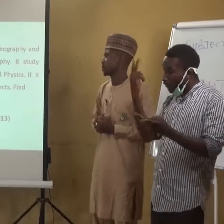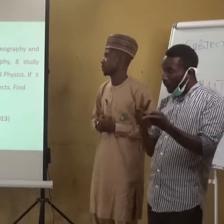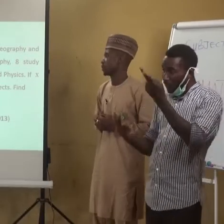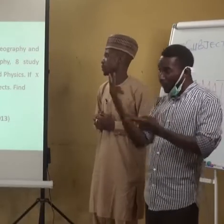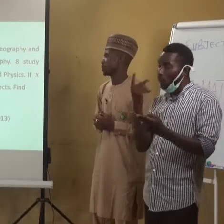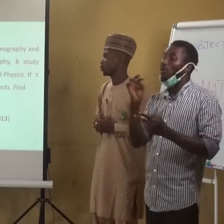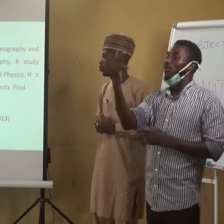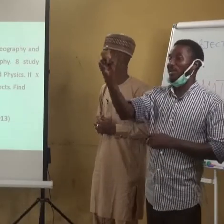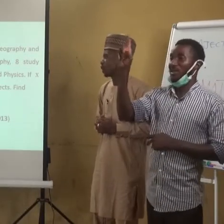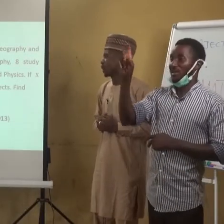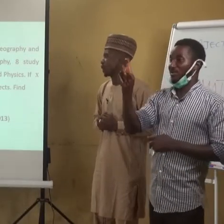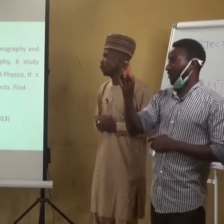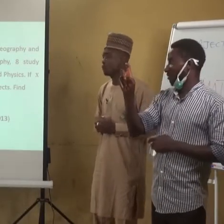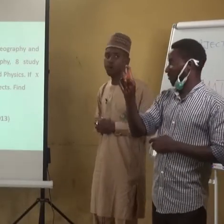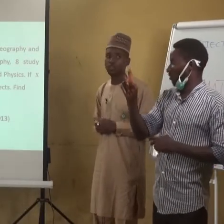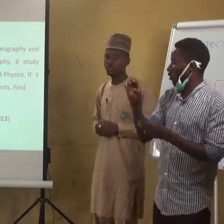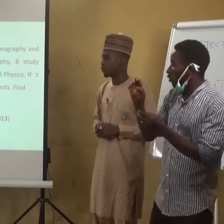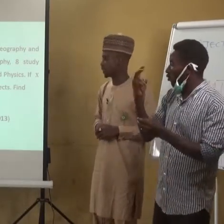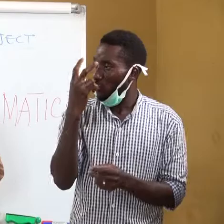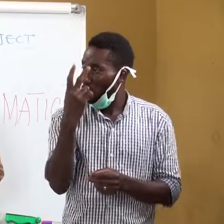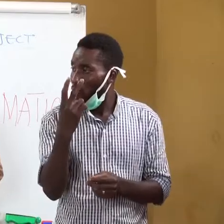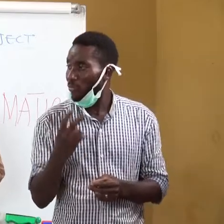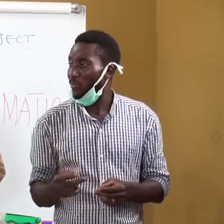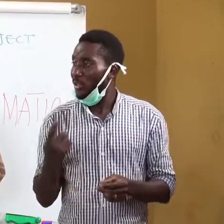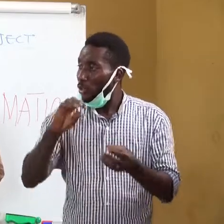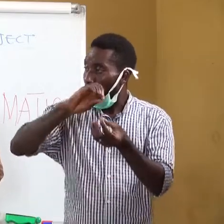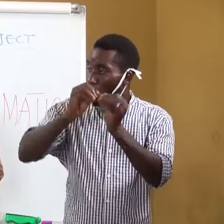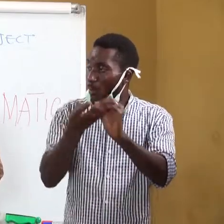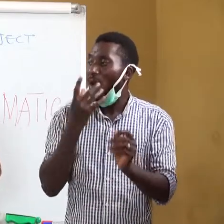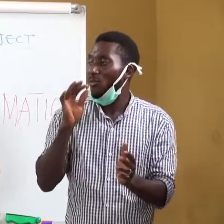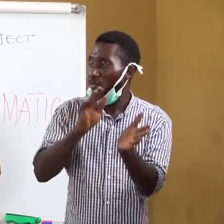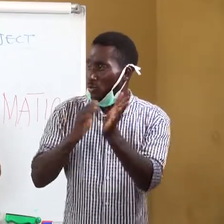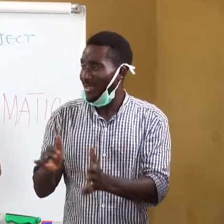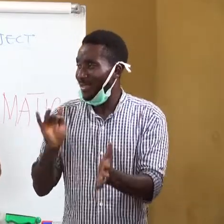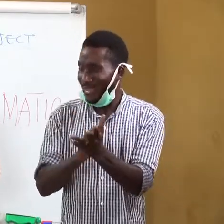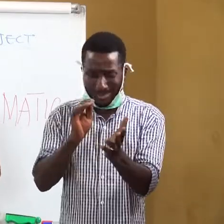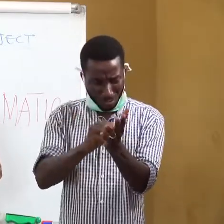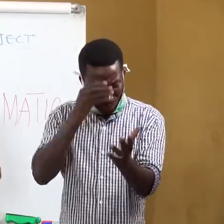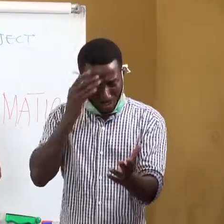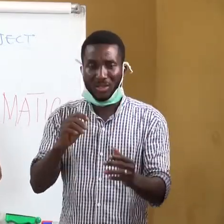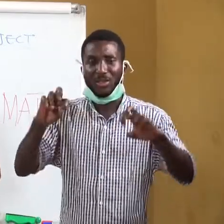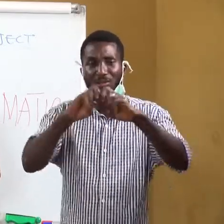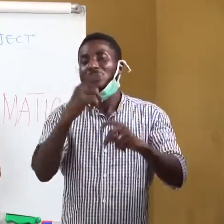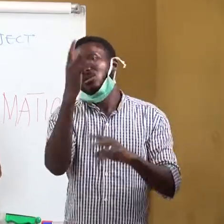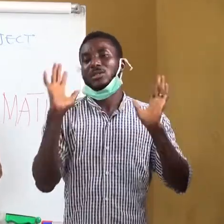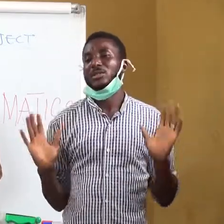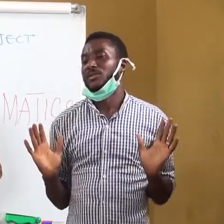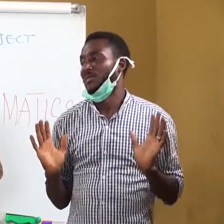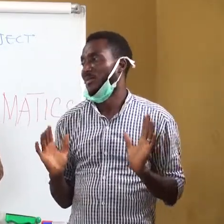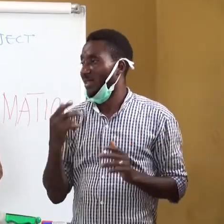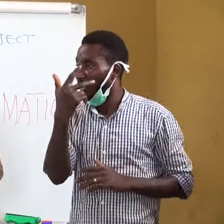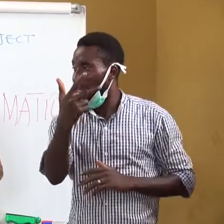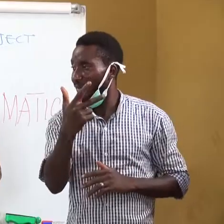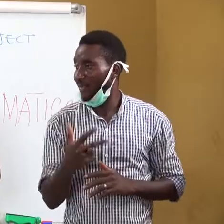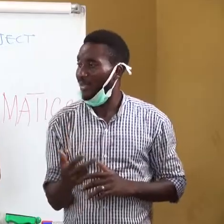subjects. 2, the number of students that study physics only.